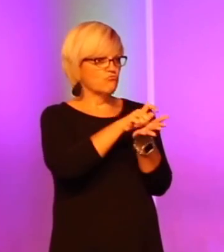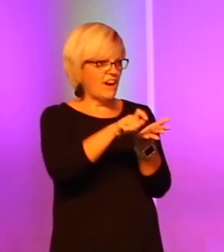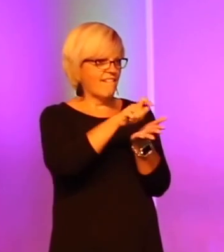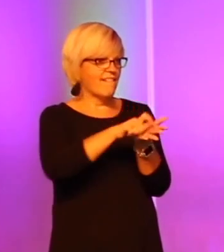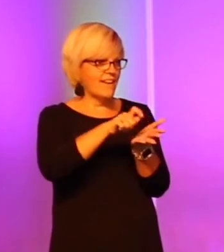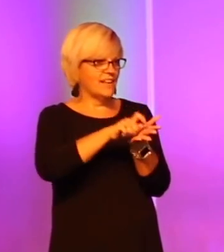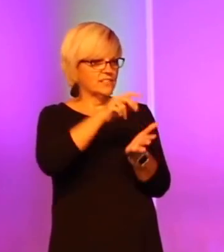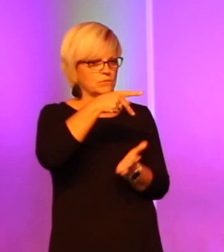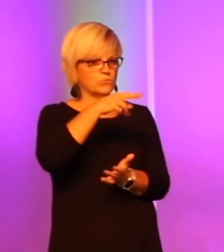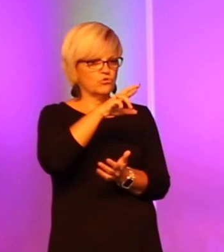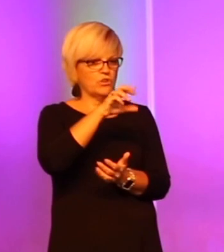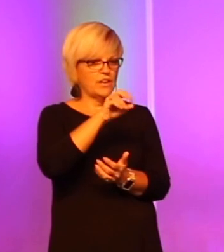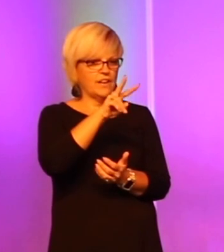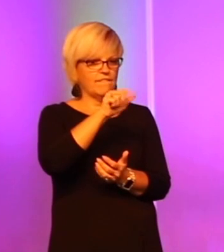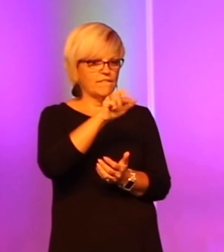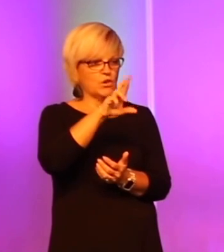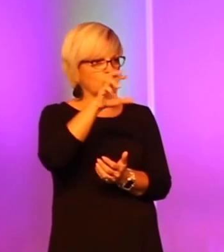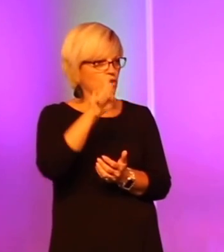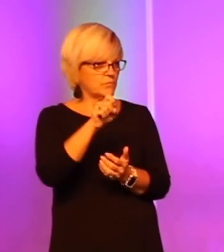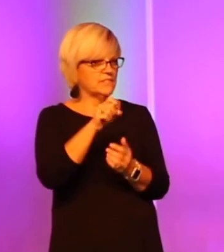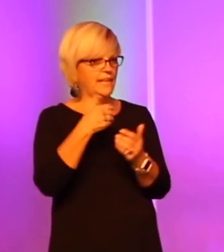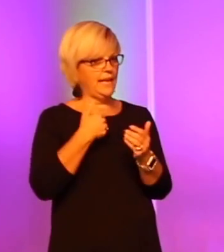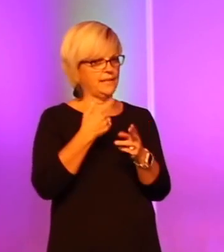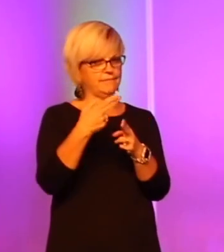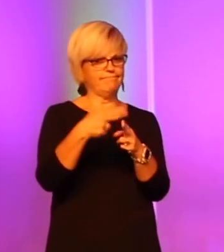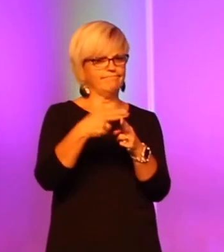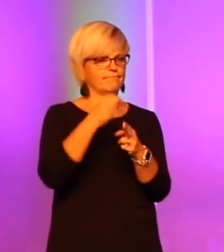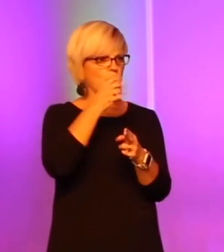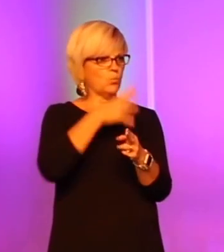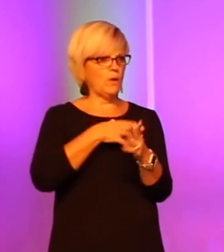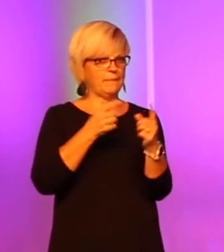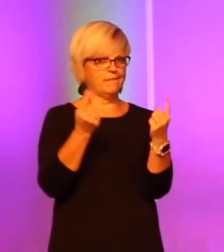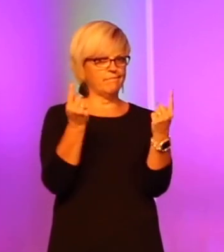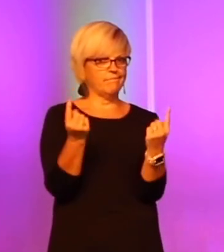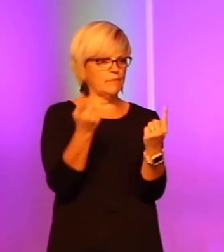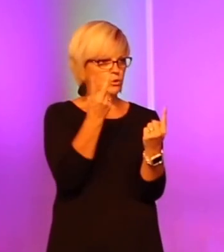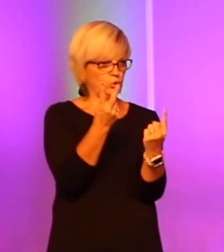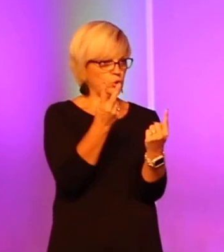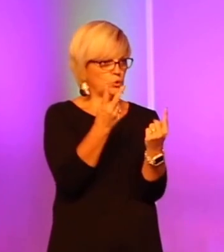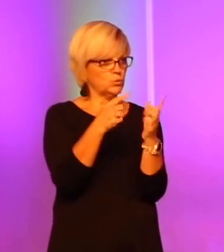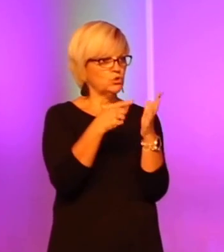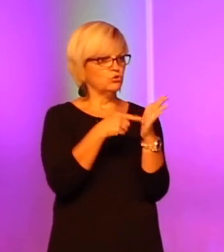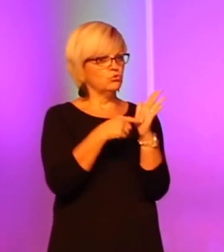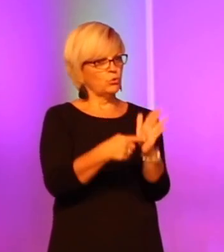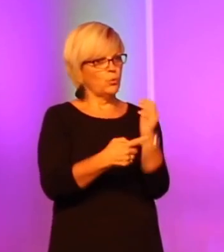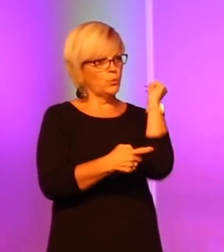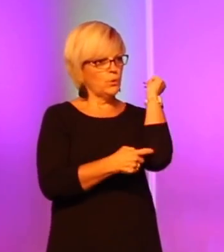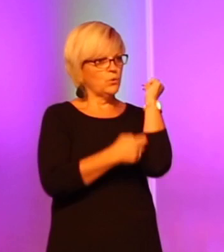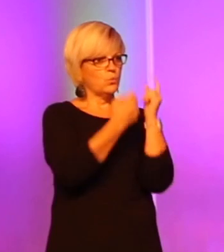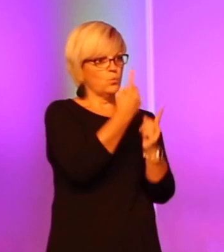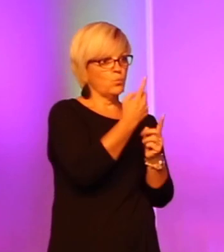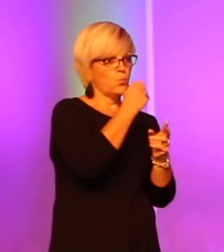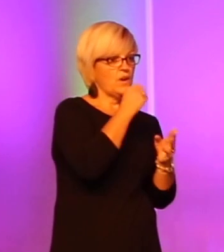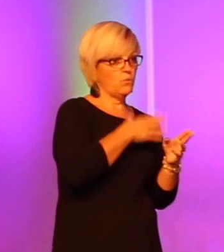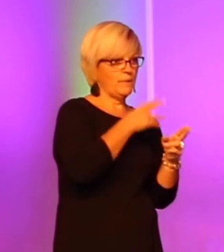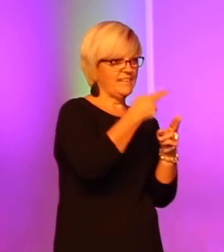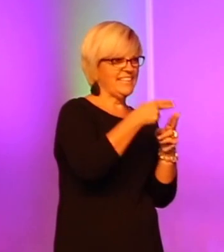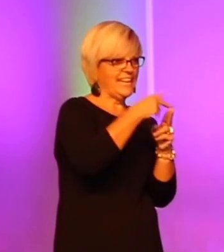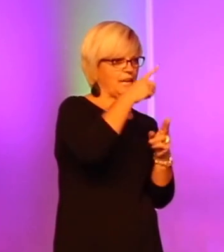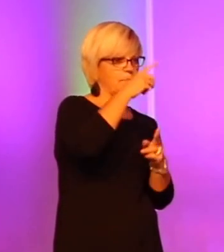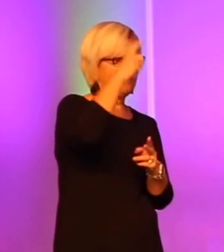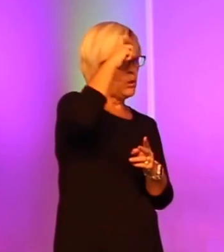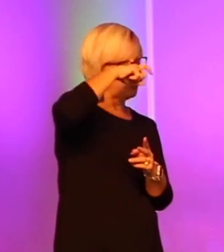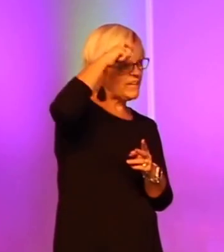the names, if you will, of 2 women to illustrate what we're talking about with temptation mainly. One woman's named Wisdom, and one woman's named